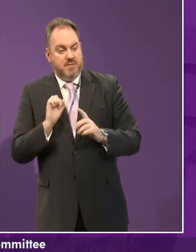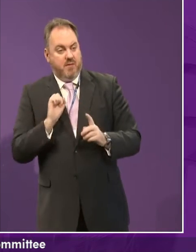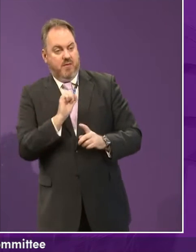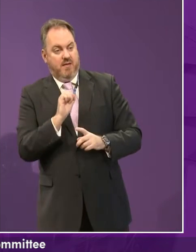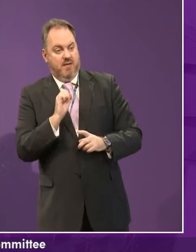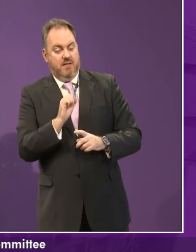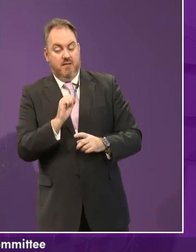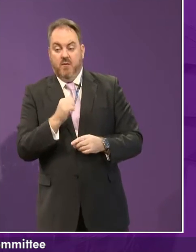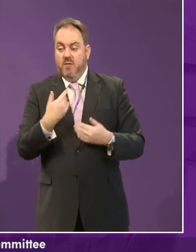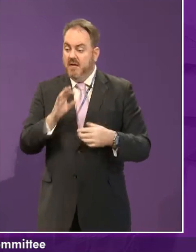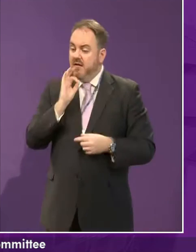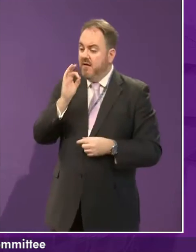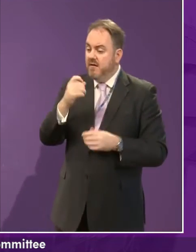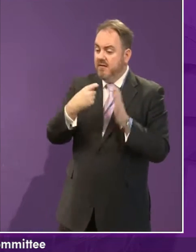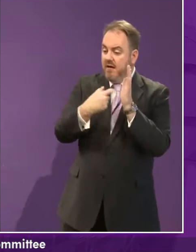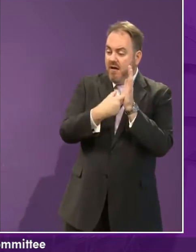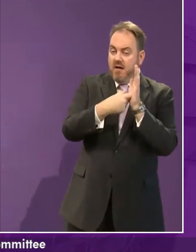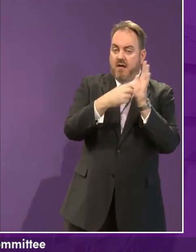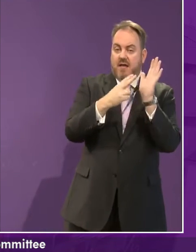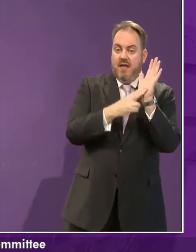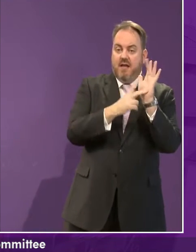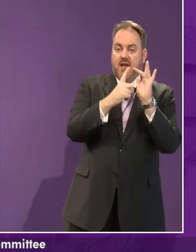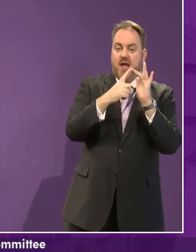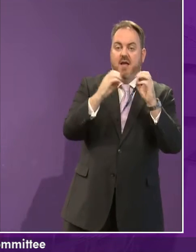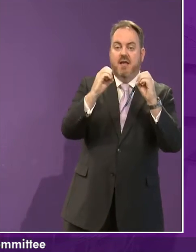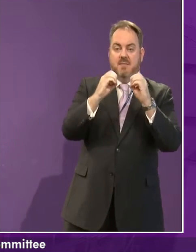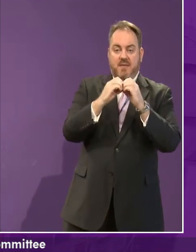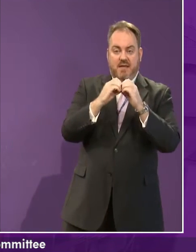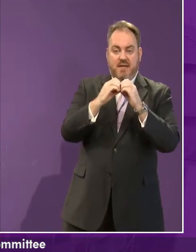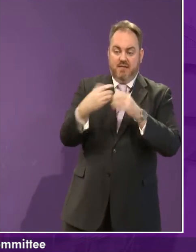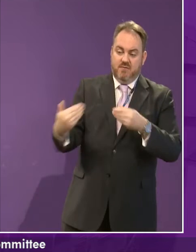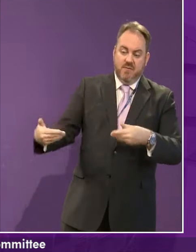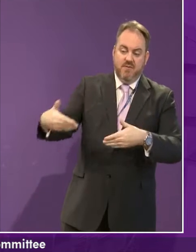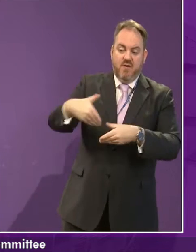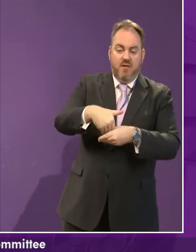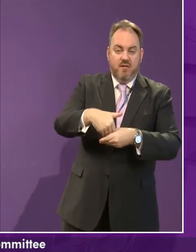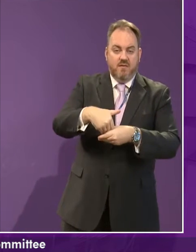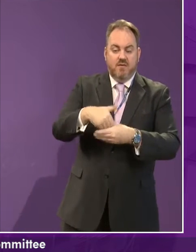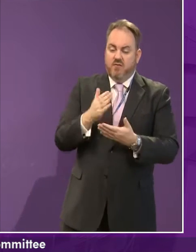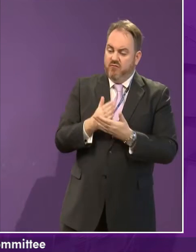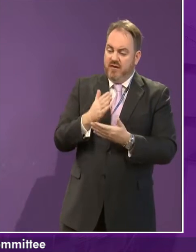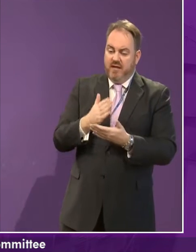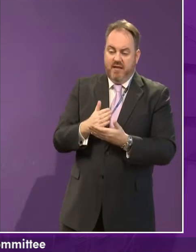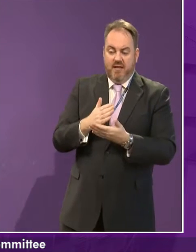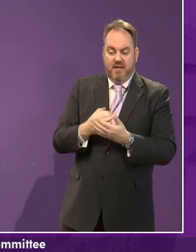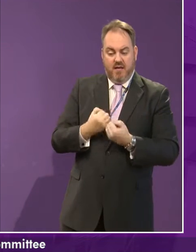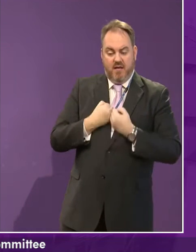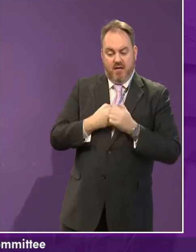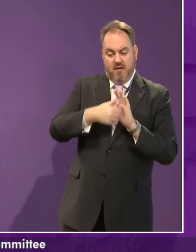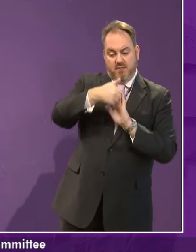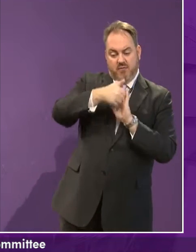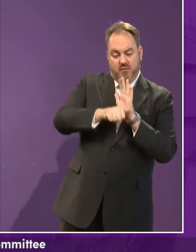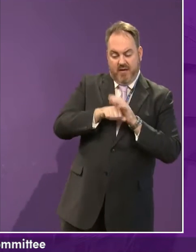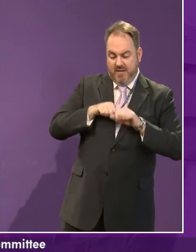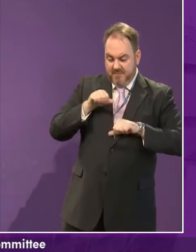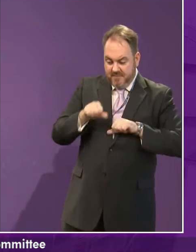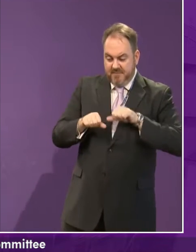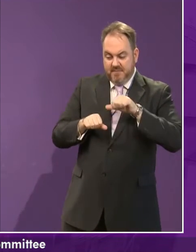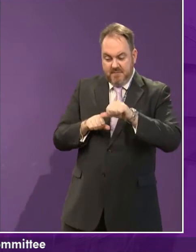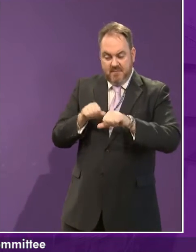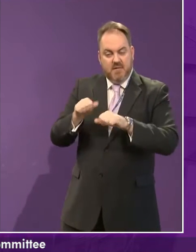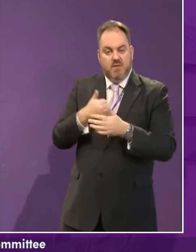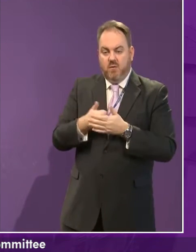the RNIB. So it's again a rolling programme. Also, if there are any